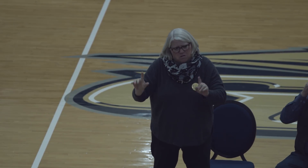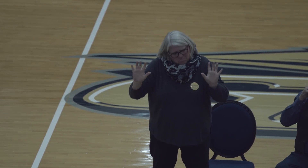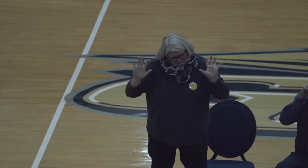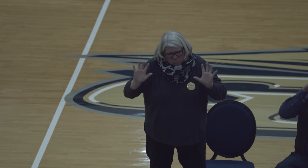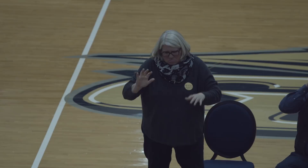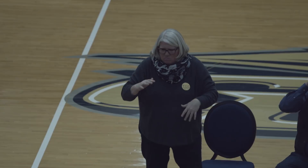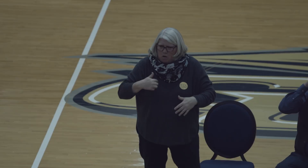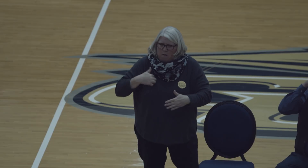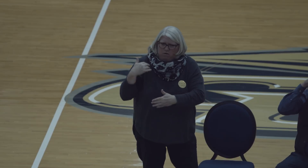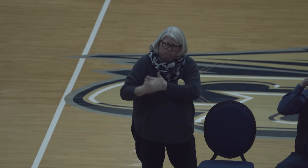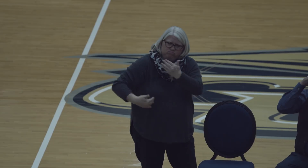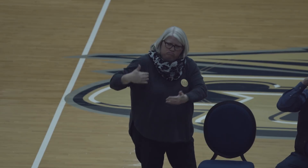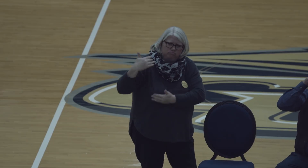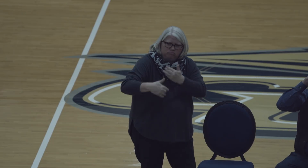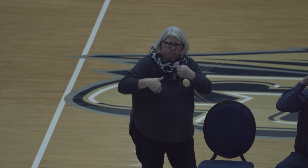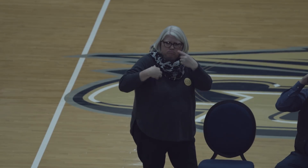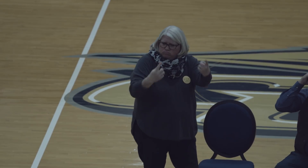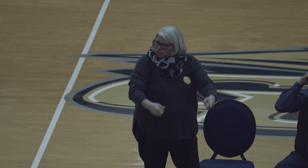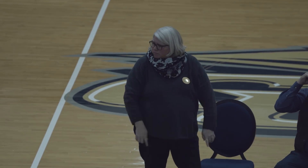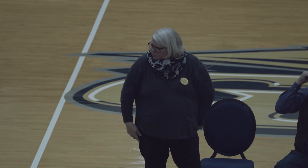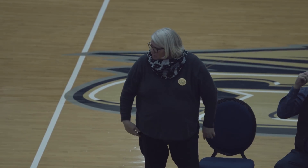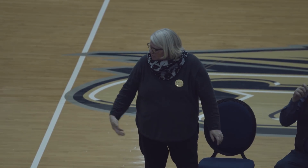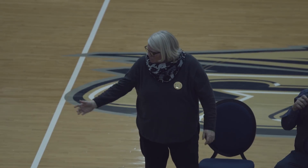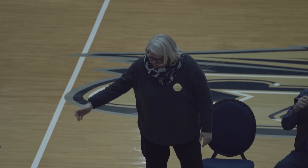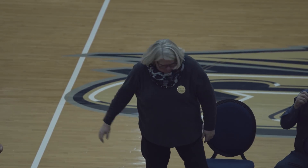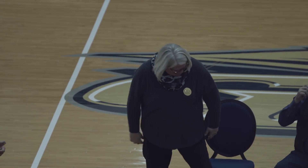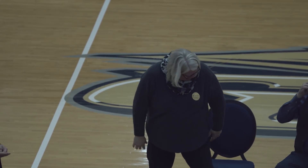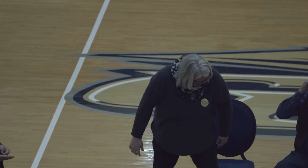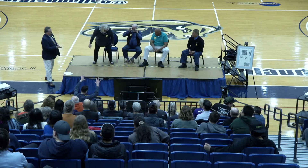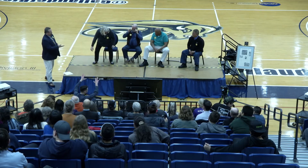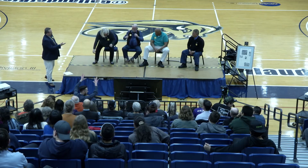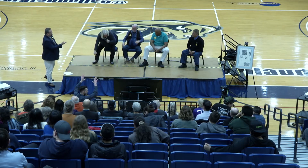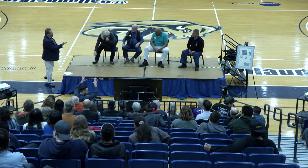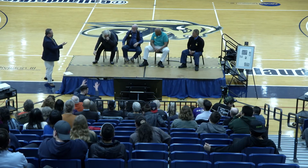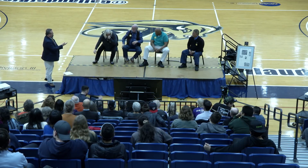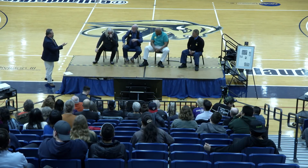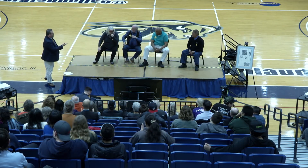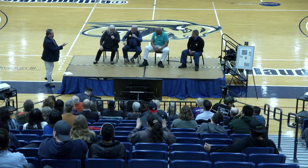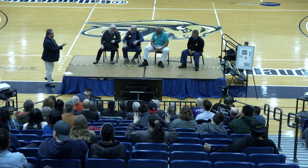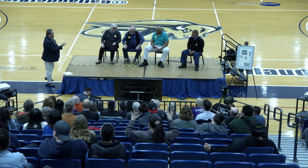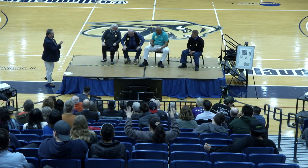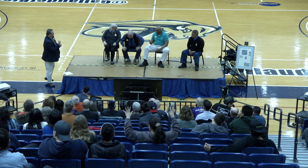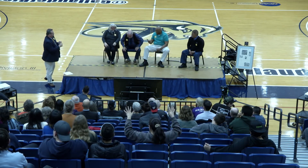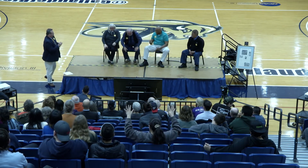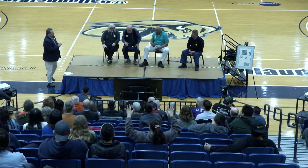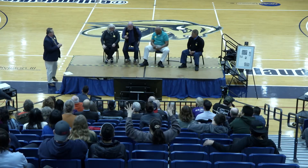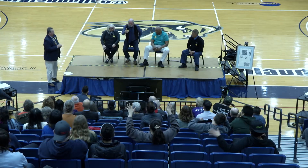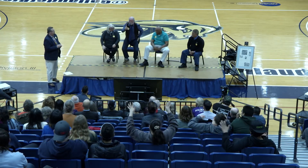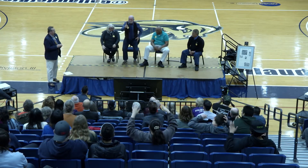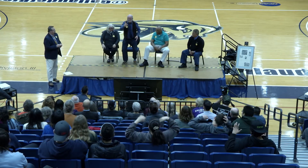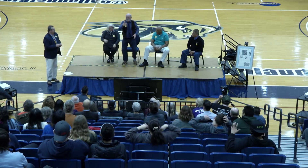our community needs, but we're marching towards progress. Dick, any last